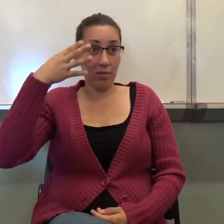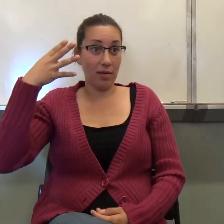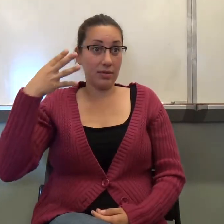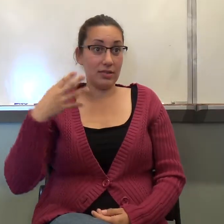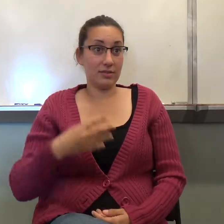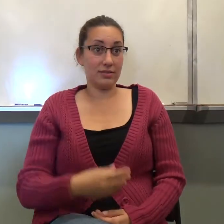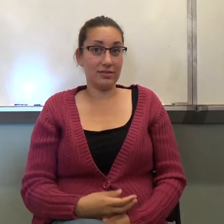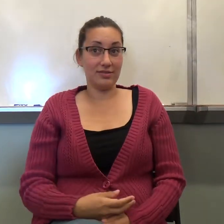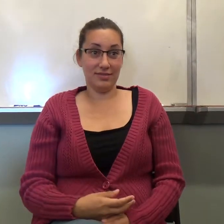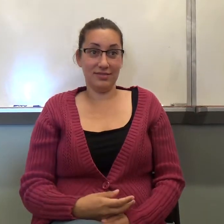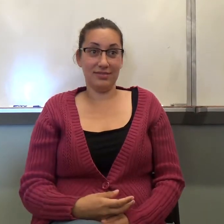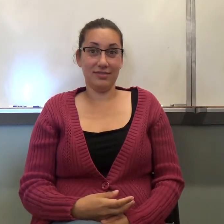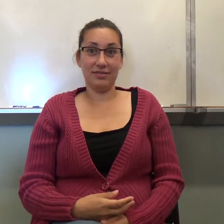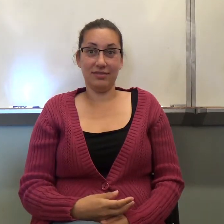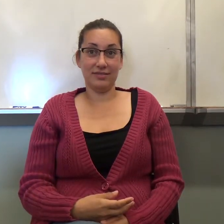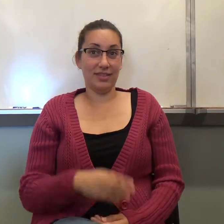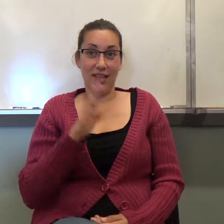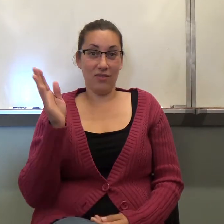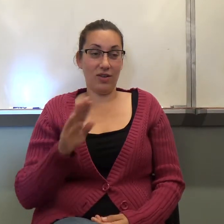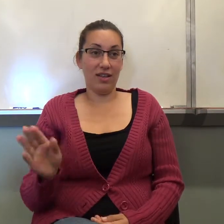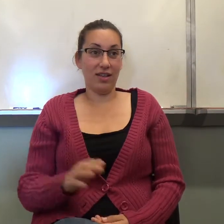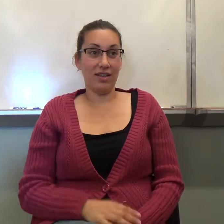More terms, definitions.